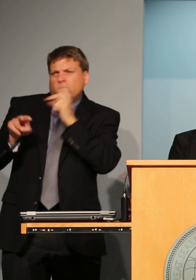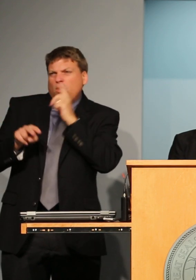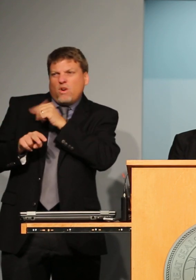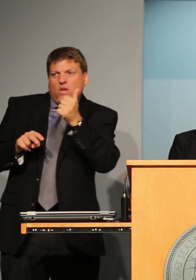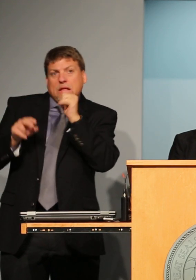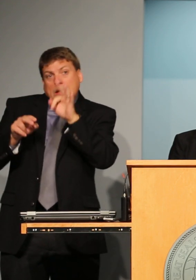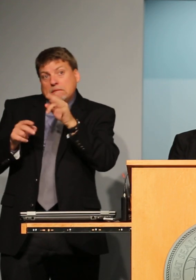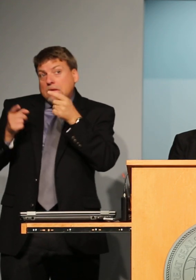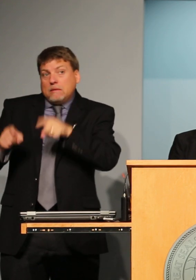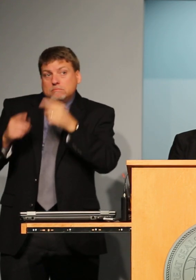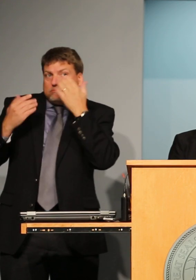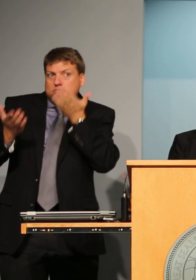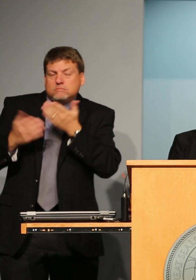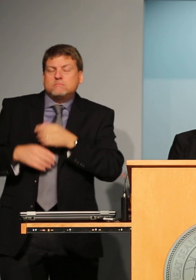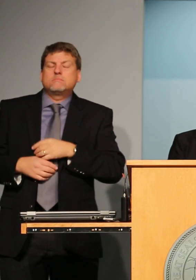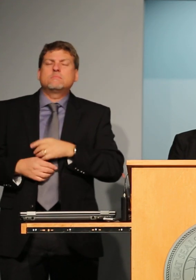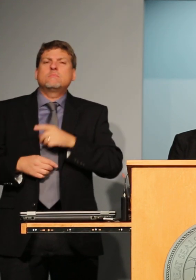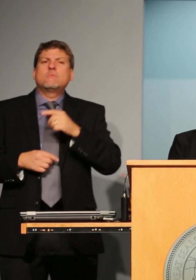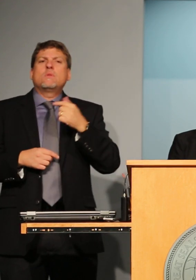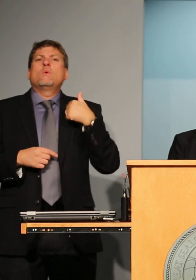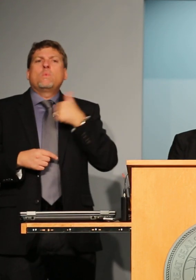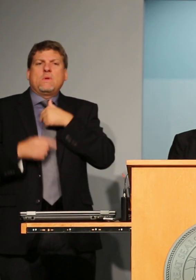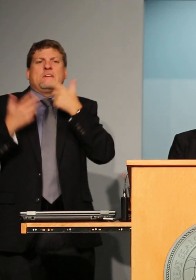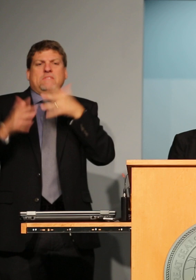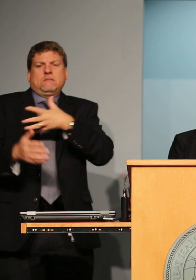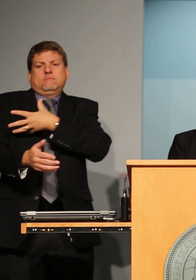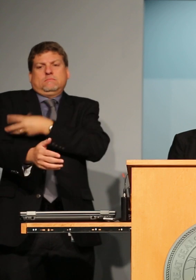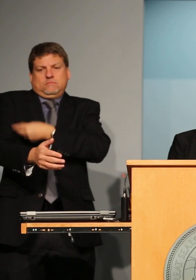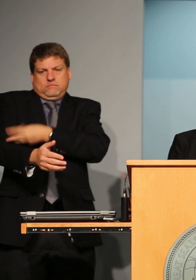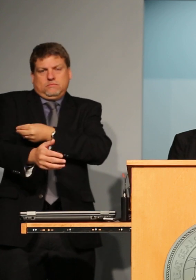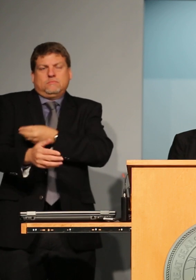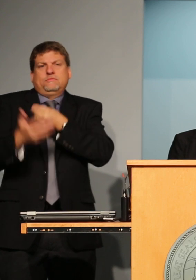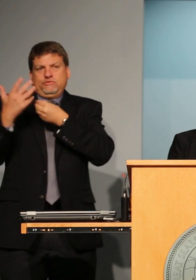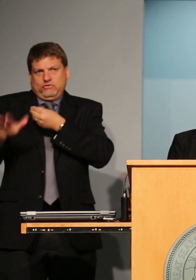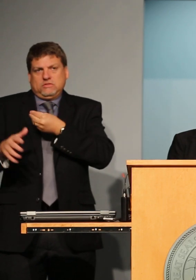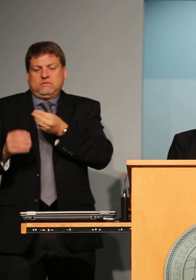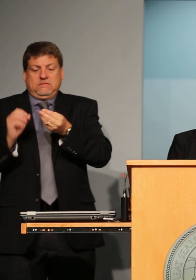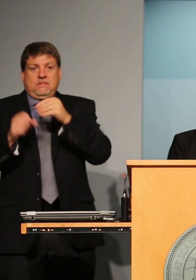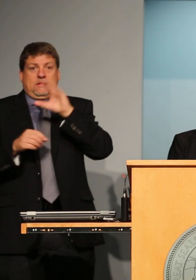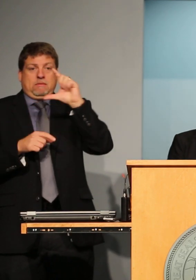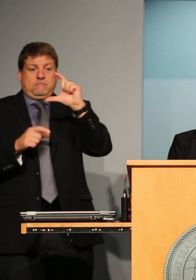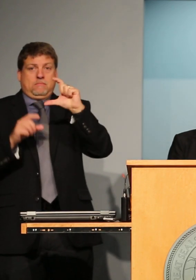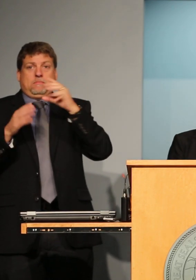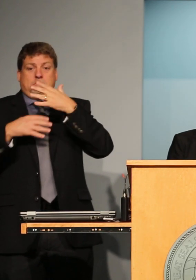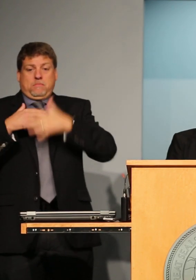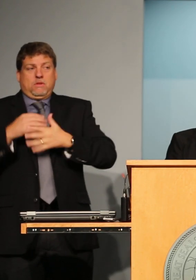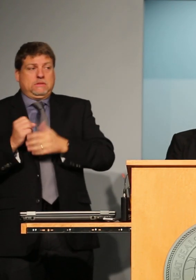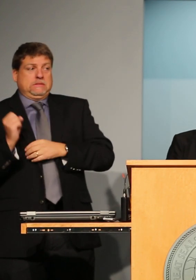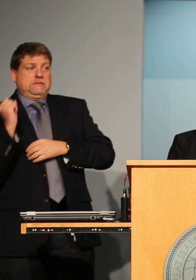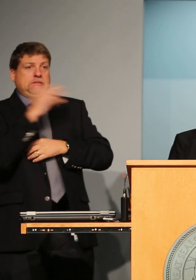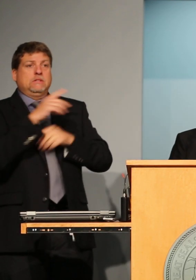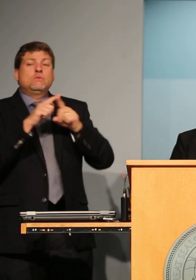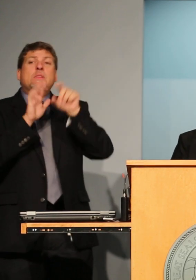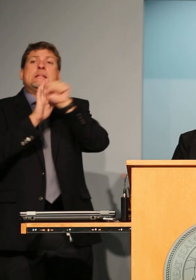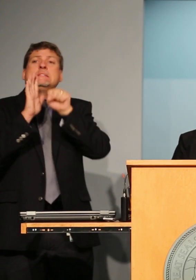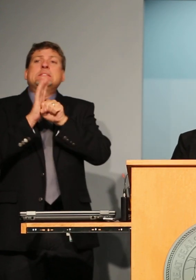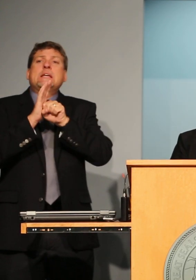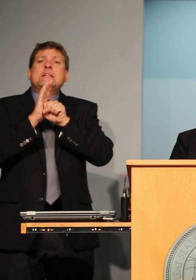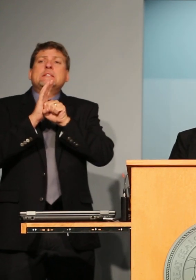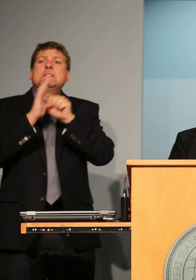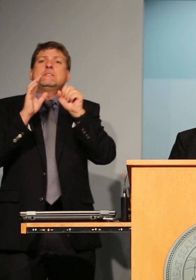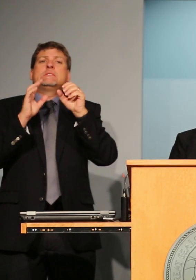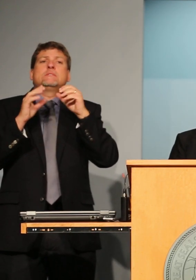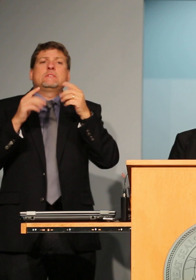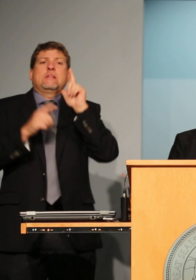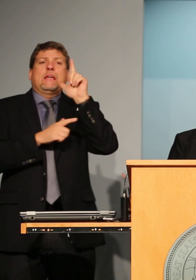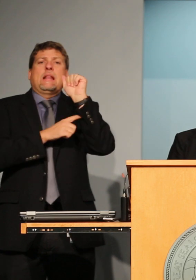A blood test will be performed at the North Carolina State Laboratory of Public Health, part of the Department of Health